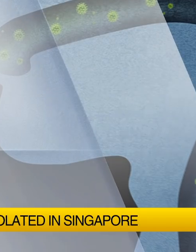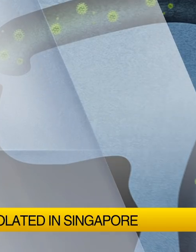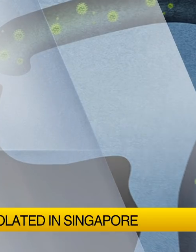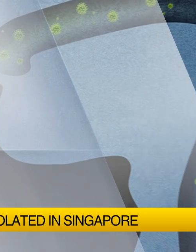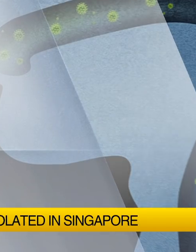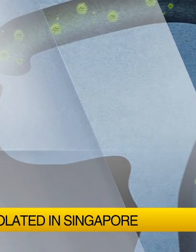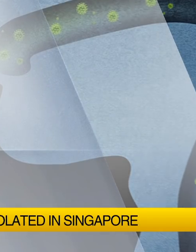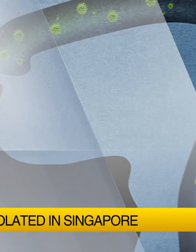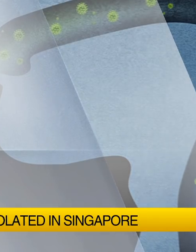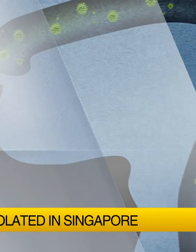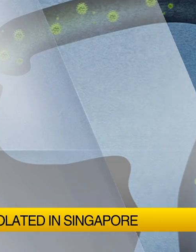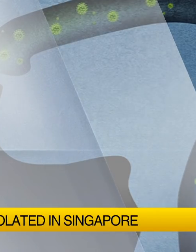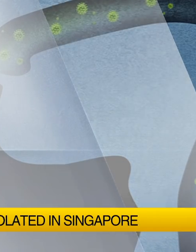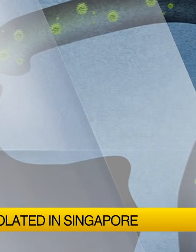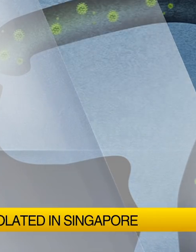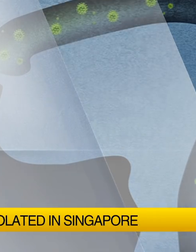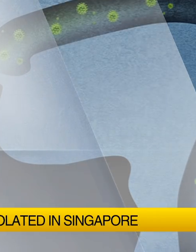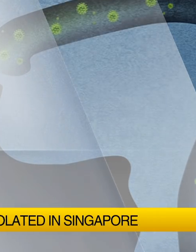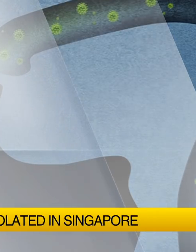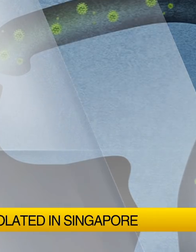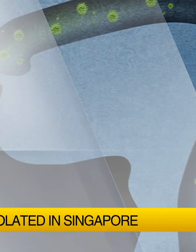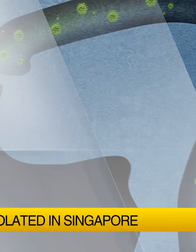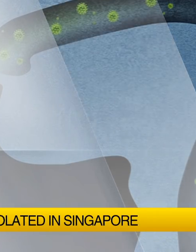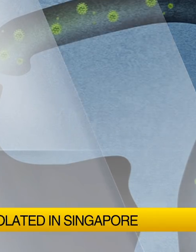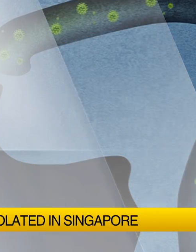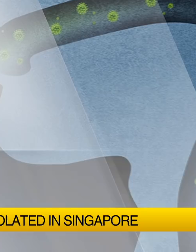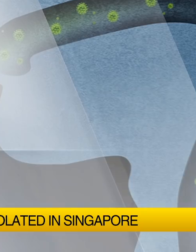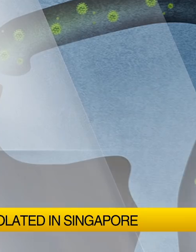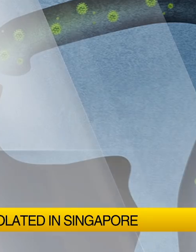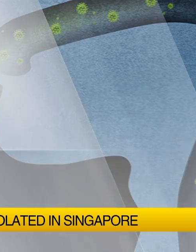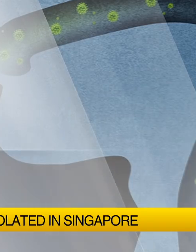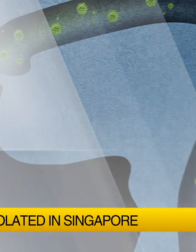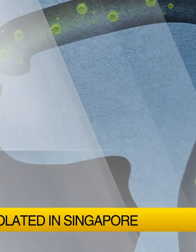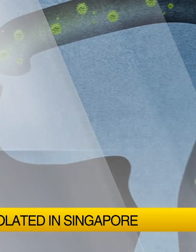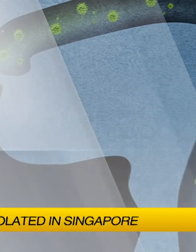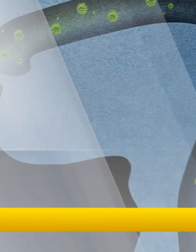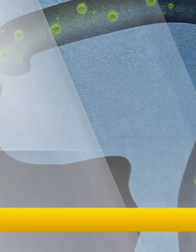places that have widened travel warnings to cover Singapore include Kuwait, Qatar, and Israel.